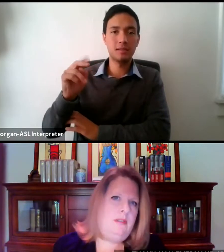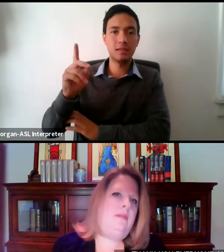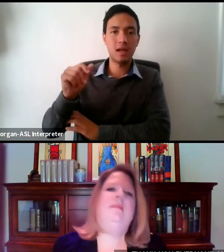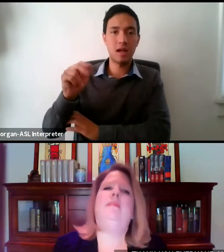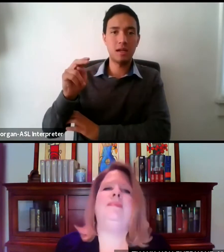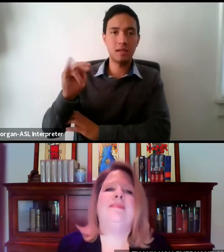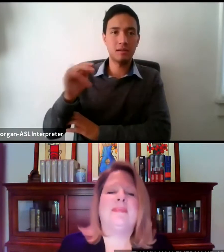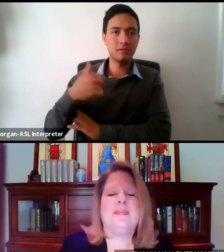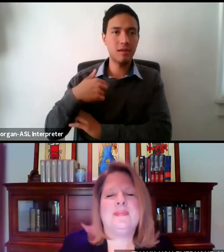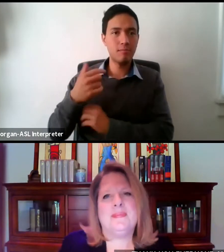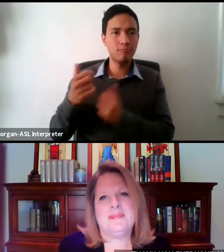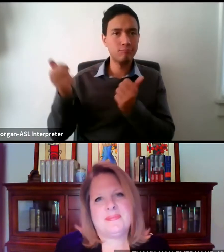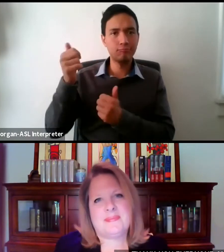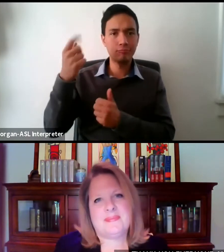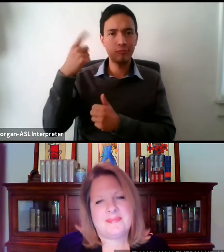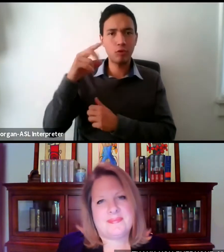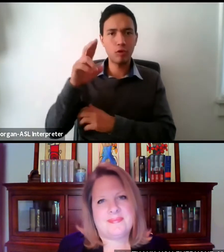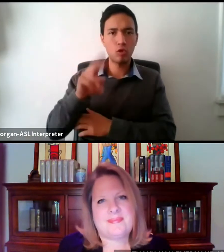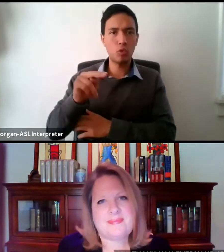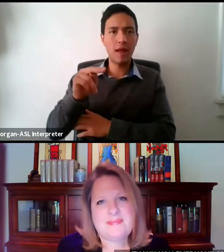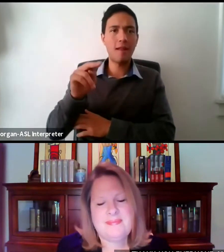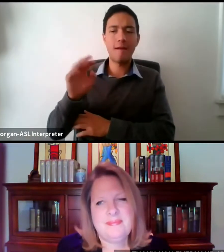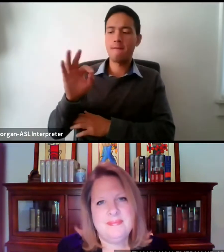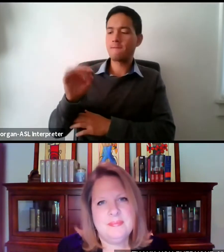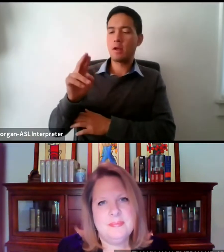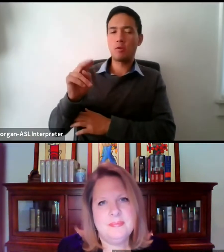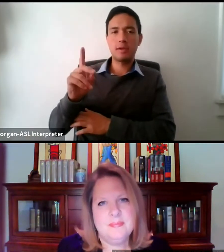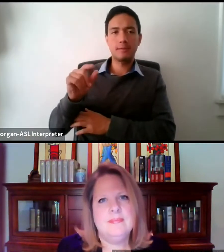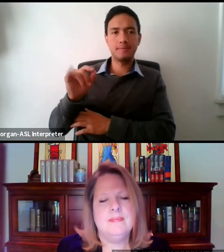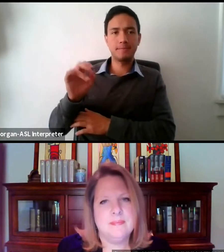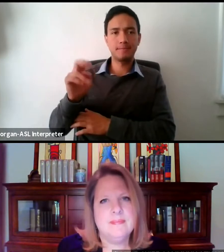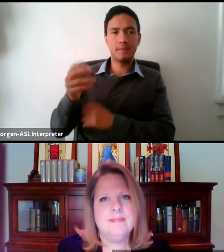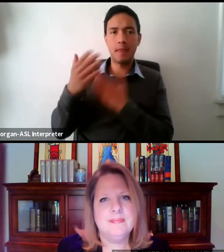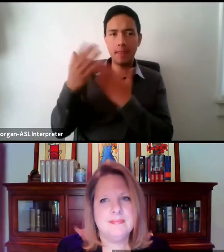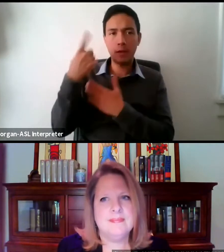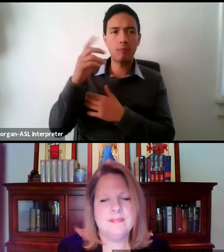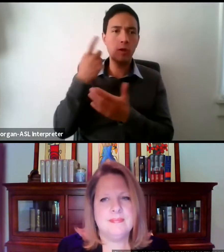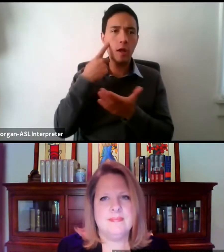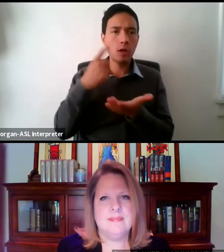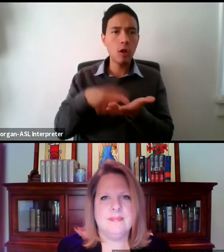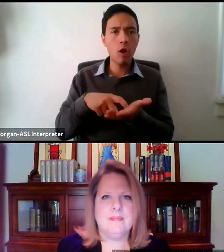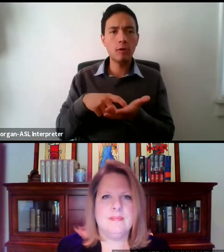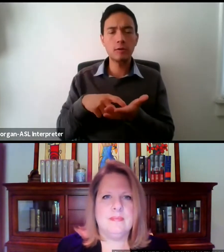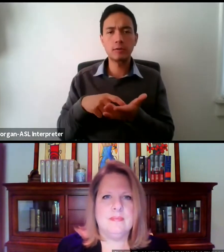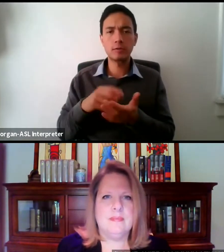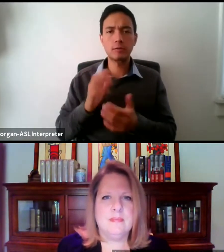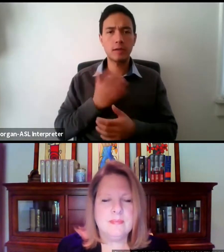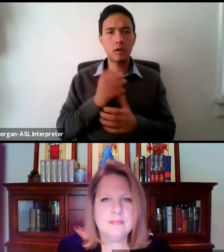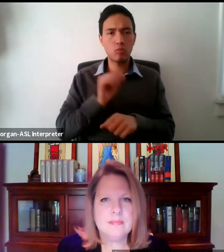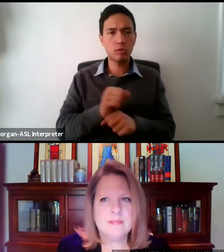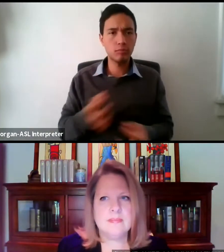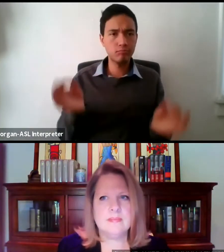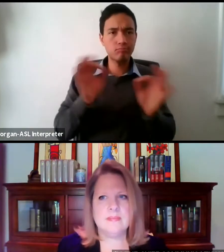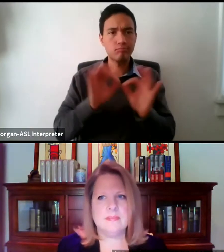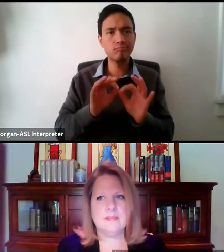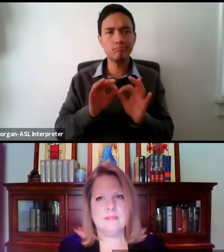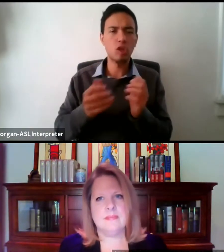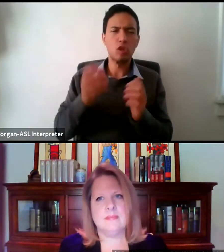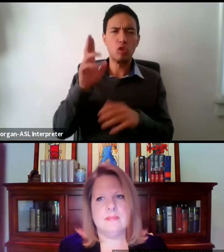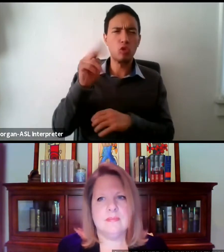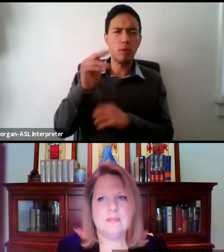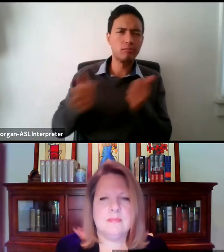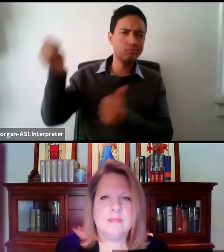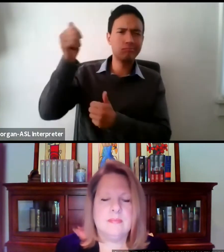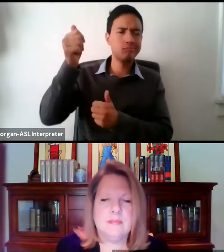to see the Secretary General acknowledge the importance of this work and to include it in his recent landmark, Our